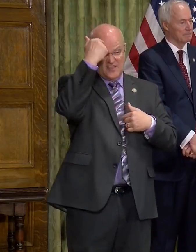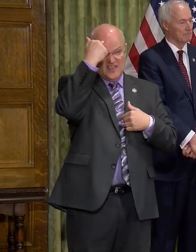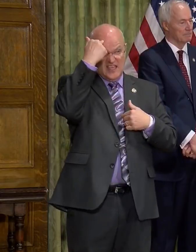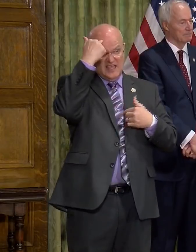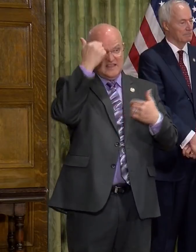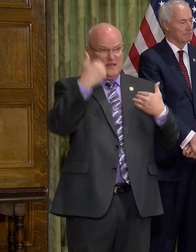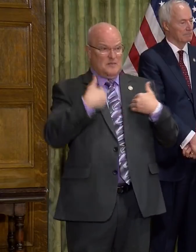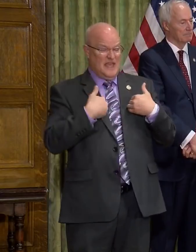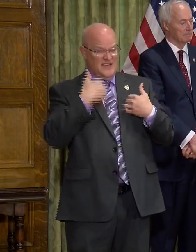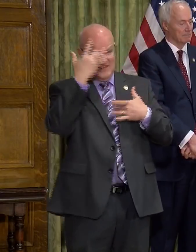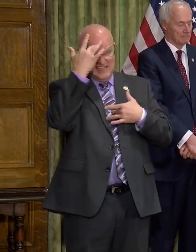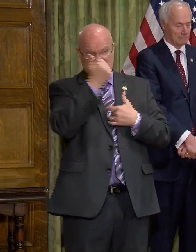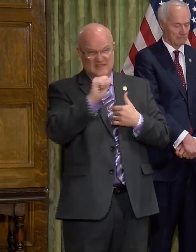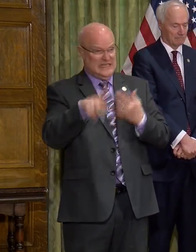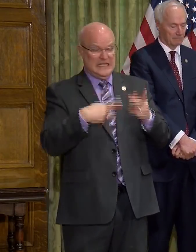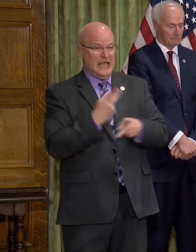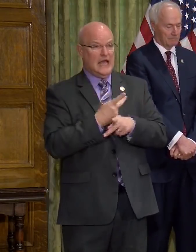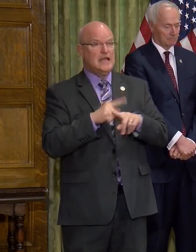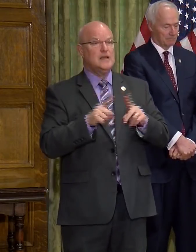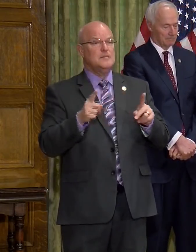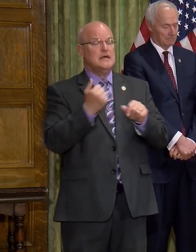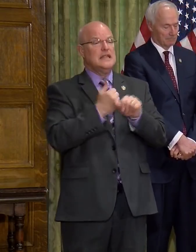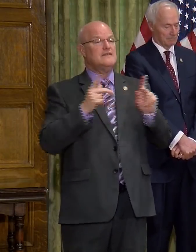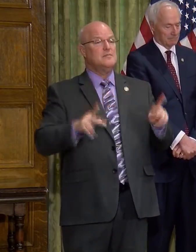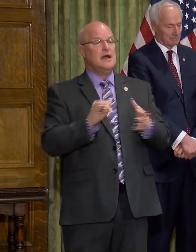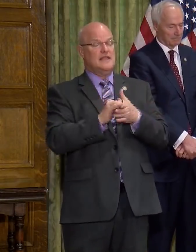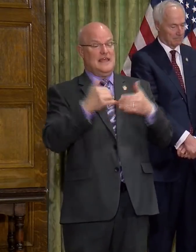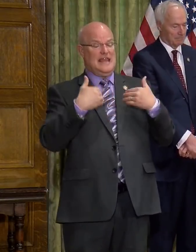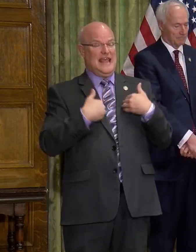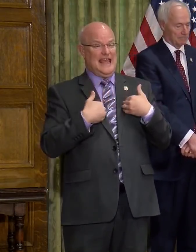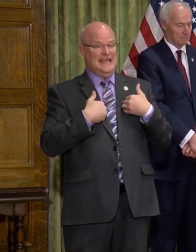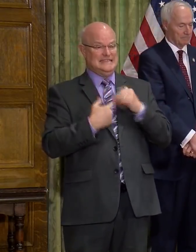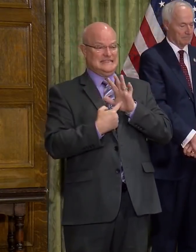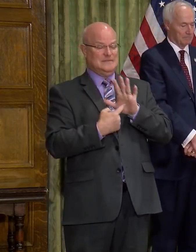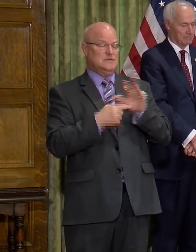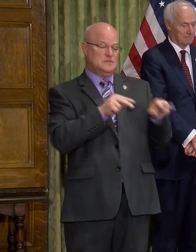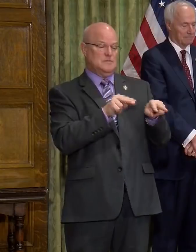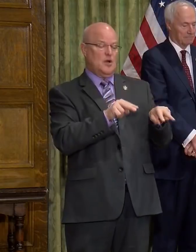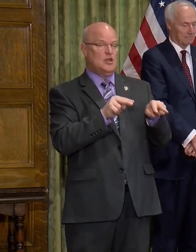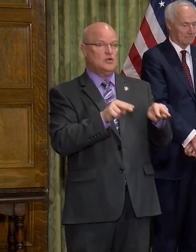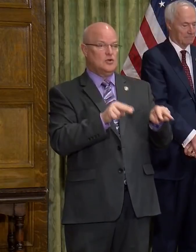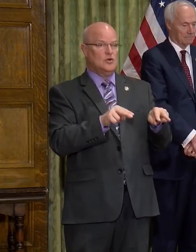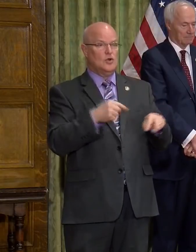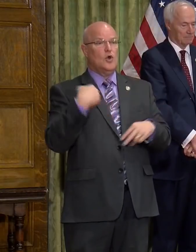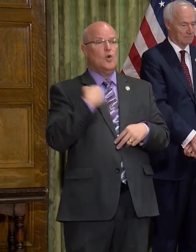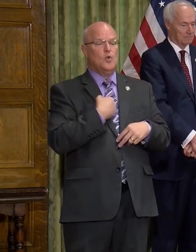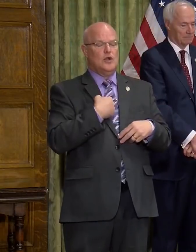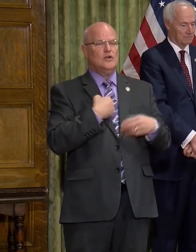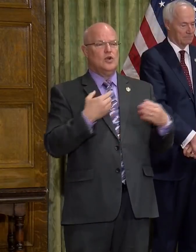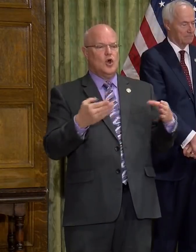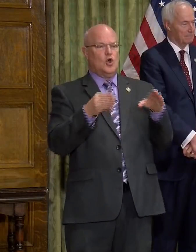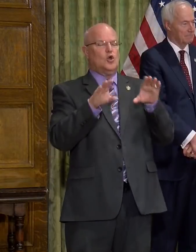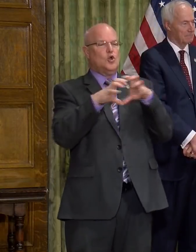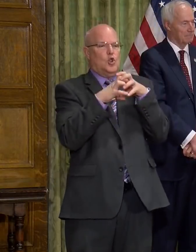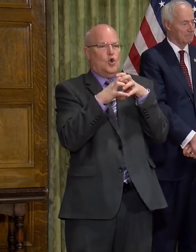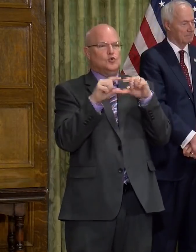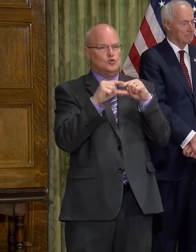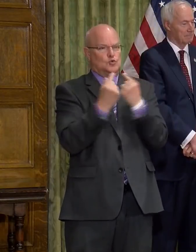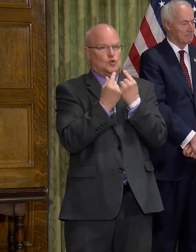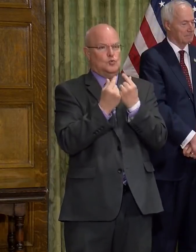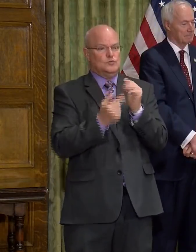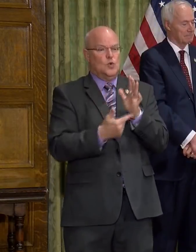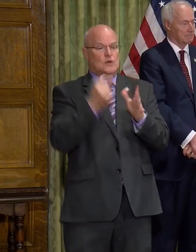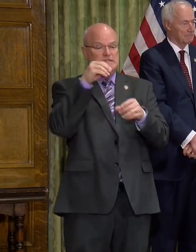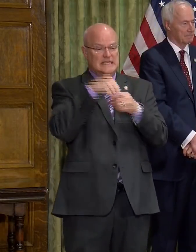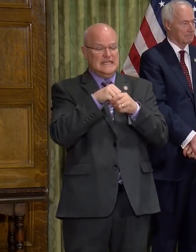of any kind. But everybody that has symptoms is being monitored. You know, we're a closed community, so once it